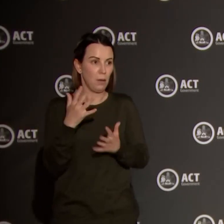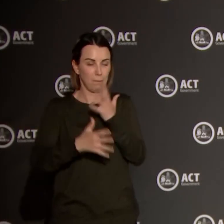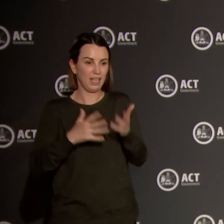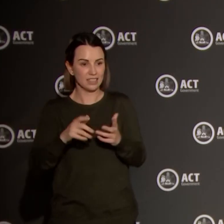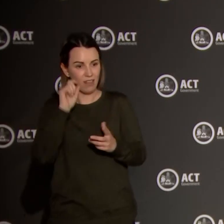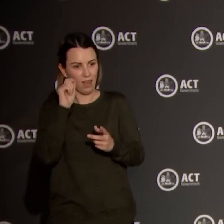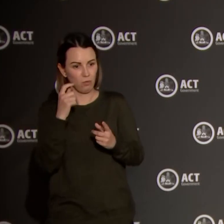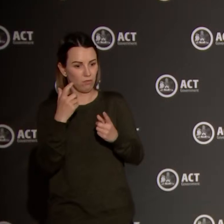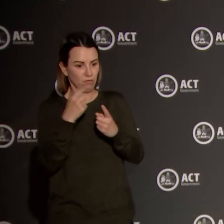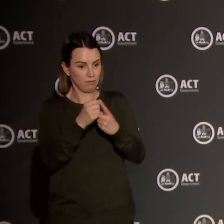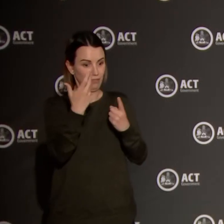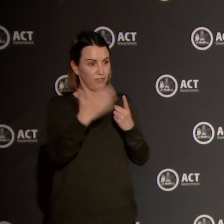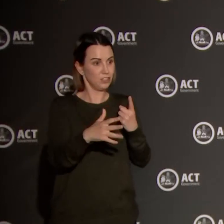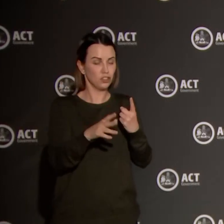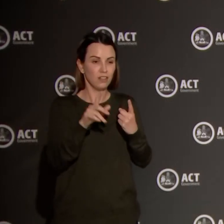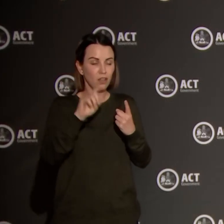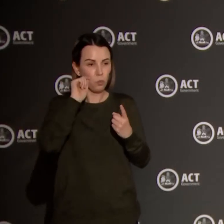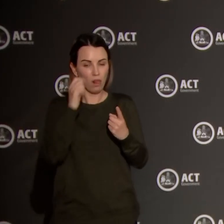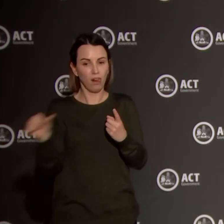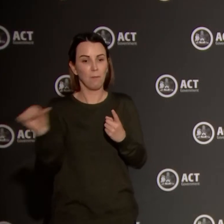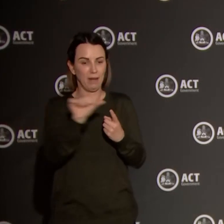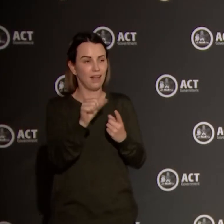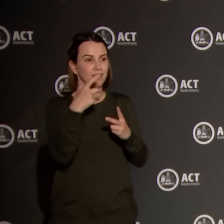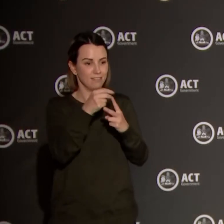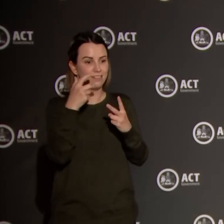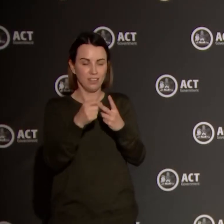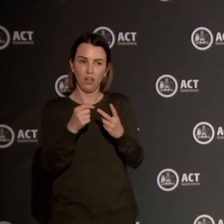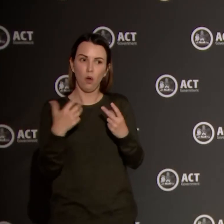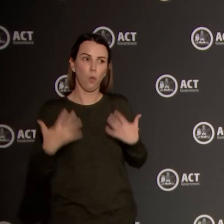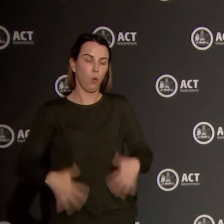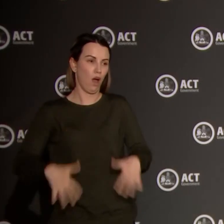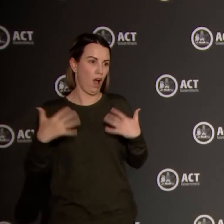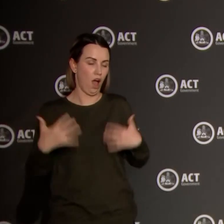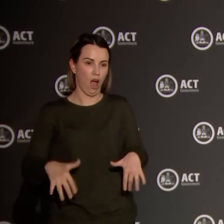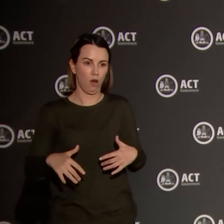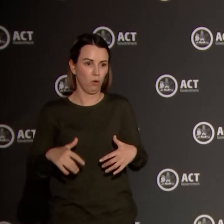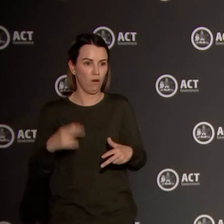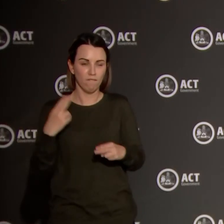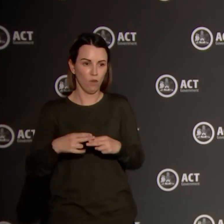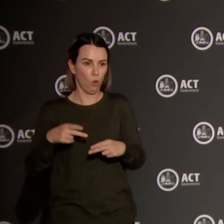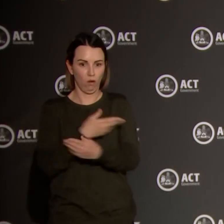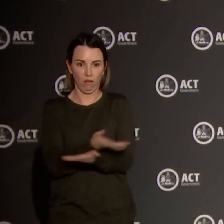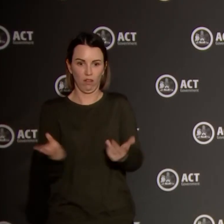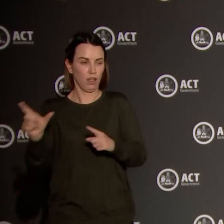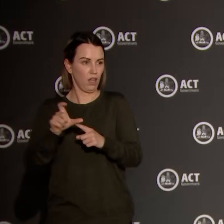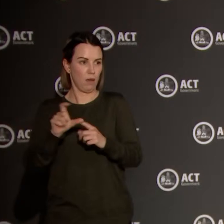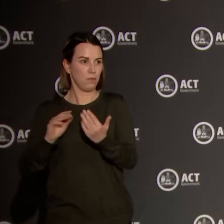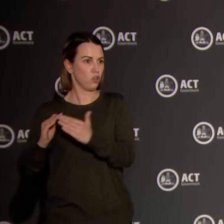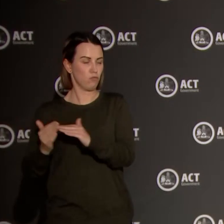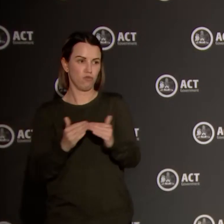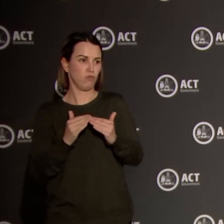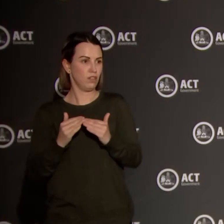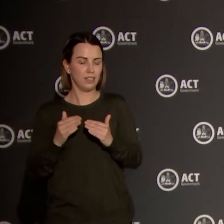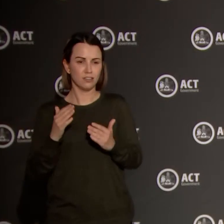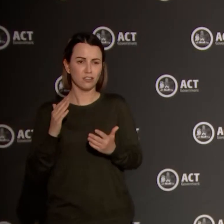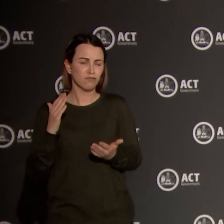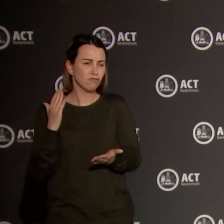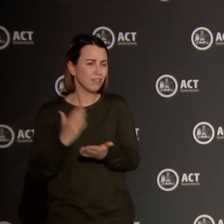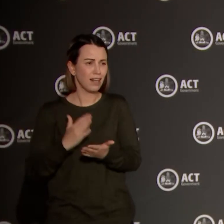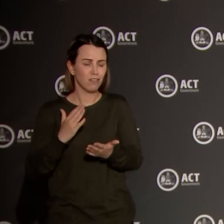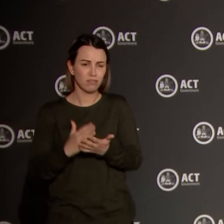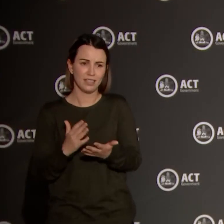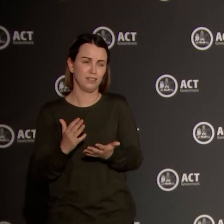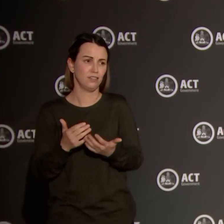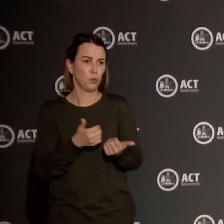the second dose, is an outstanding outcome for our community. It is, it's really, really positive